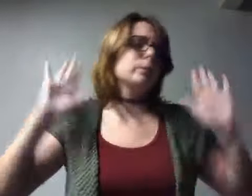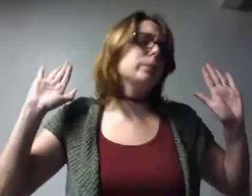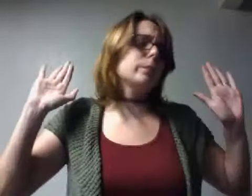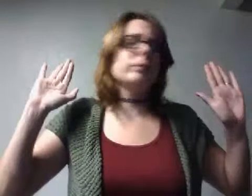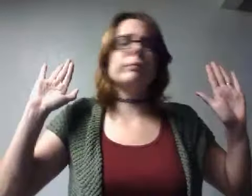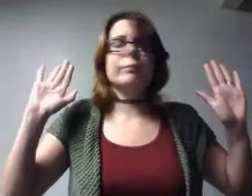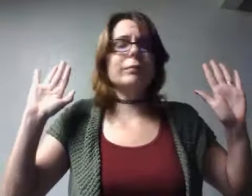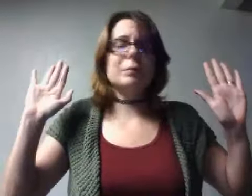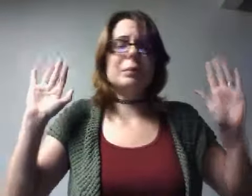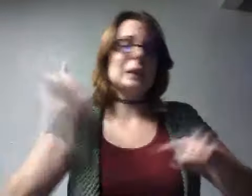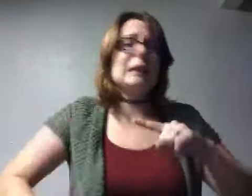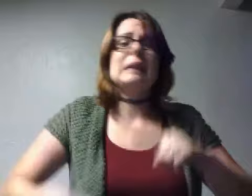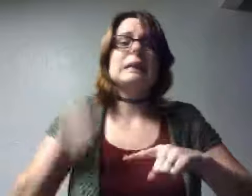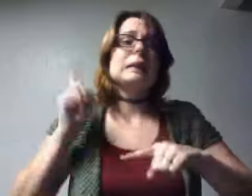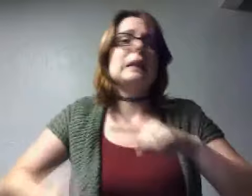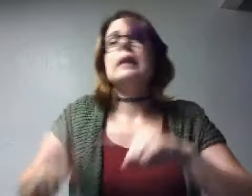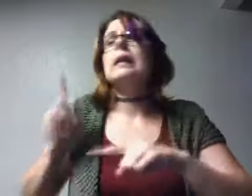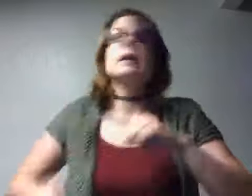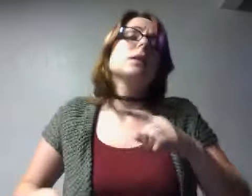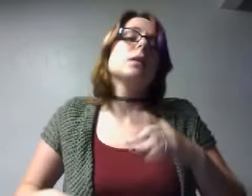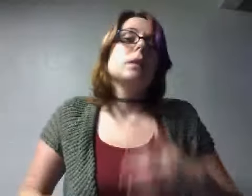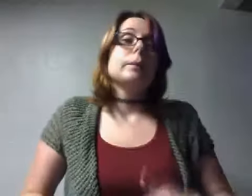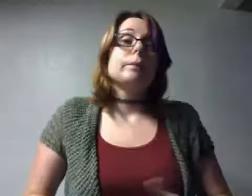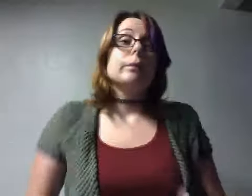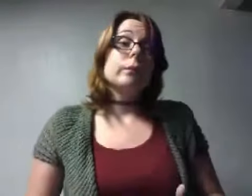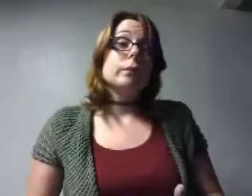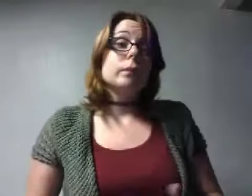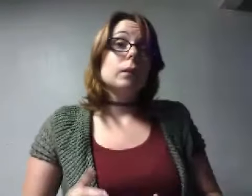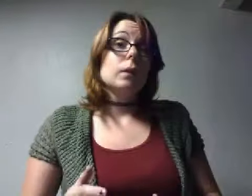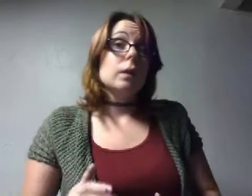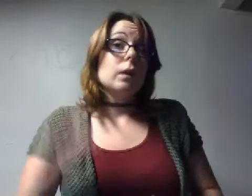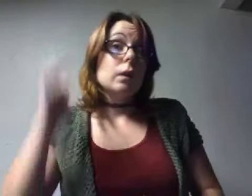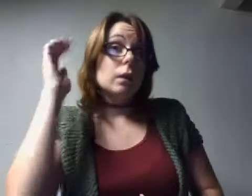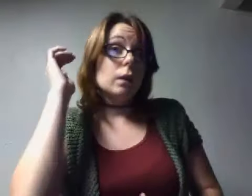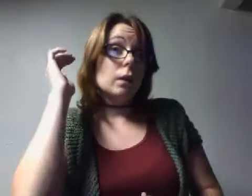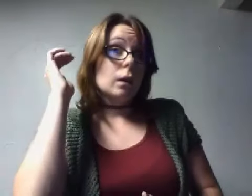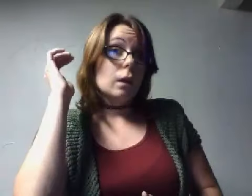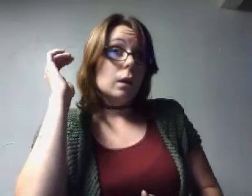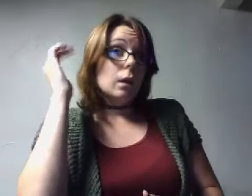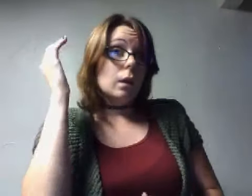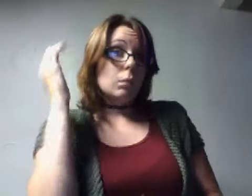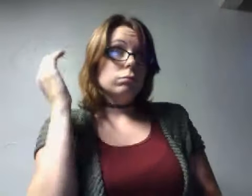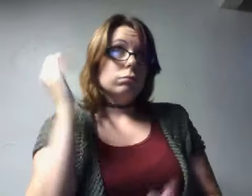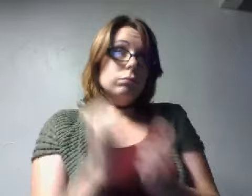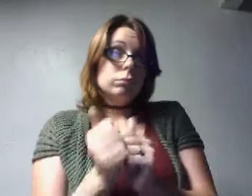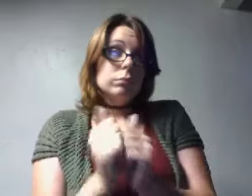it. But he said the only way to get past that phase is to do a lot of work. And by producing a